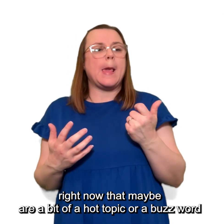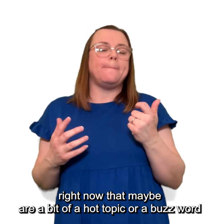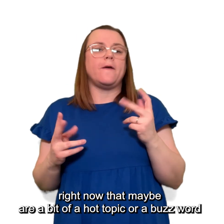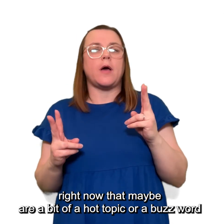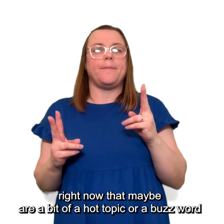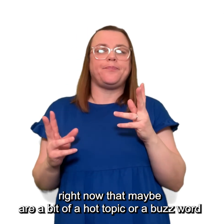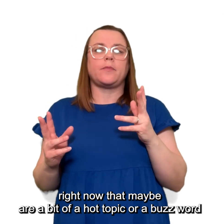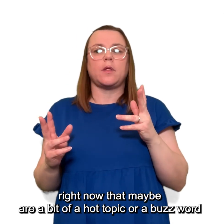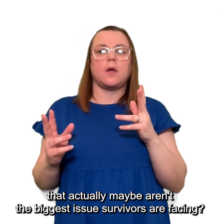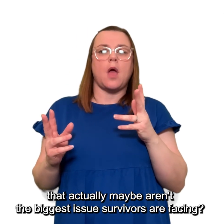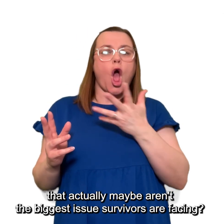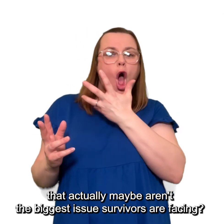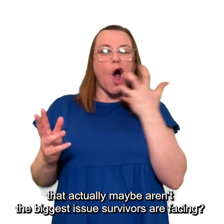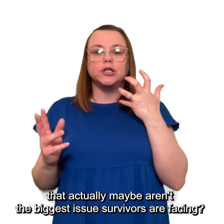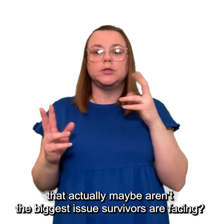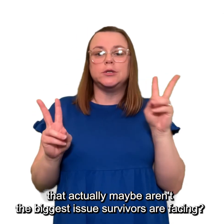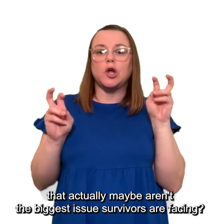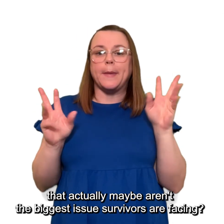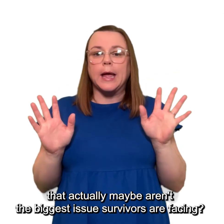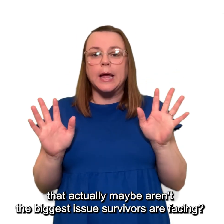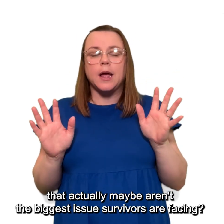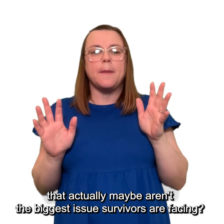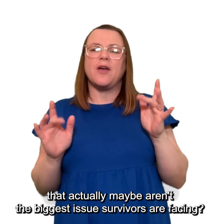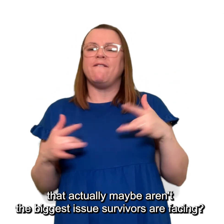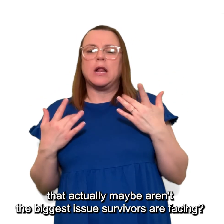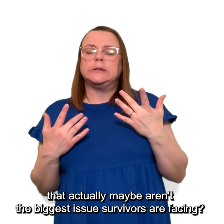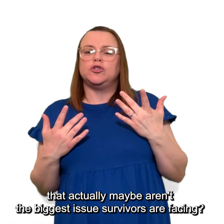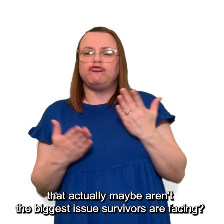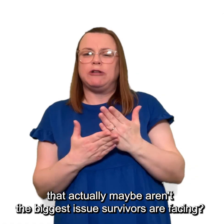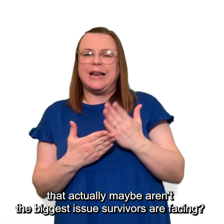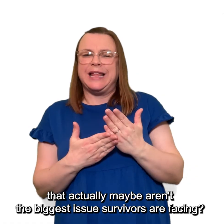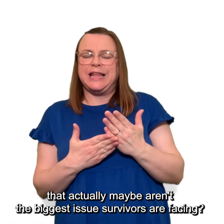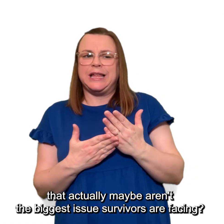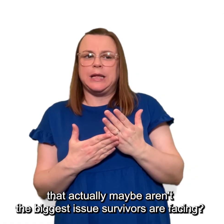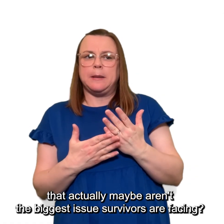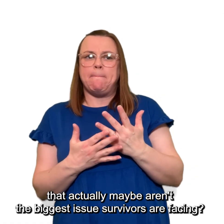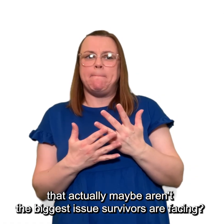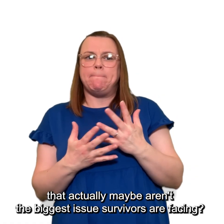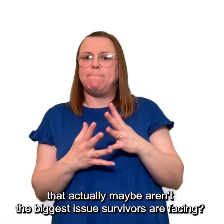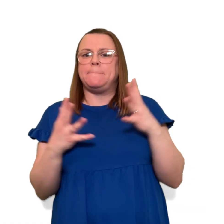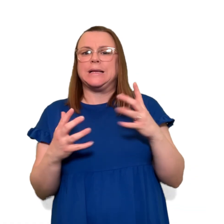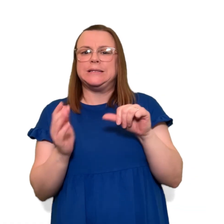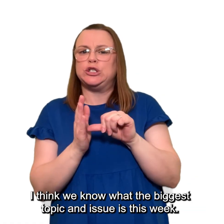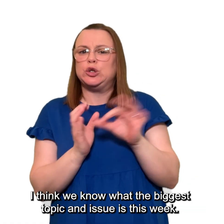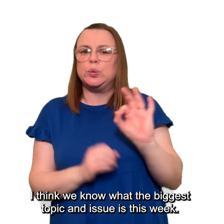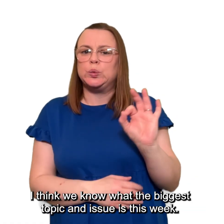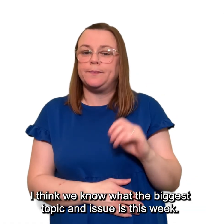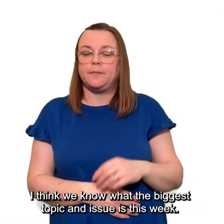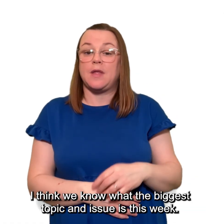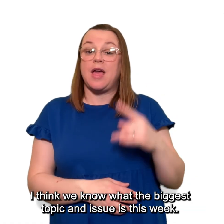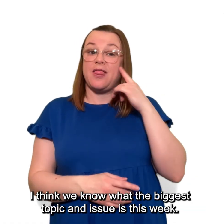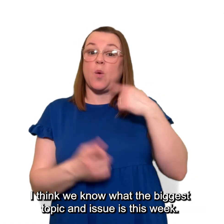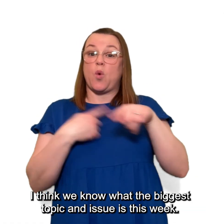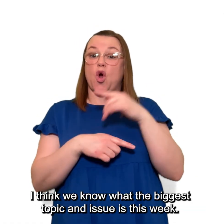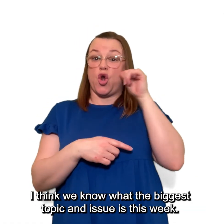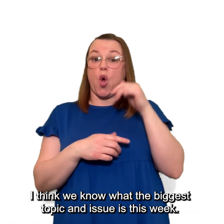a hot topic or a buzzword that actually maybe aren't the biggest issue survivors are facing? I think we